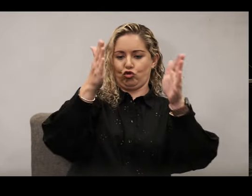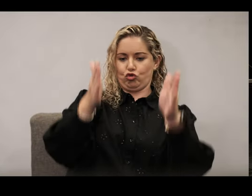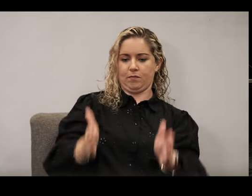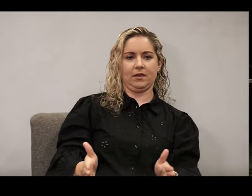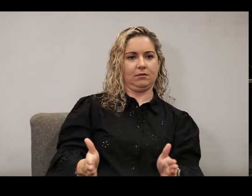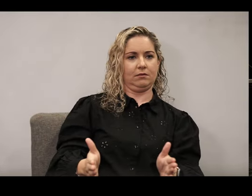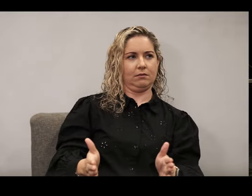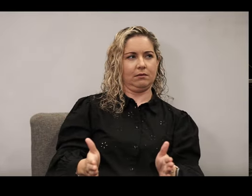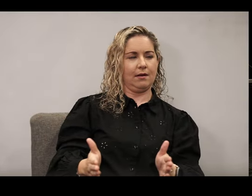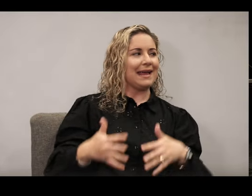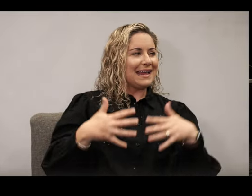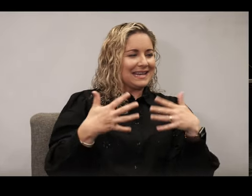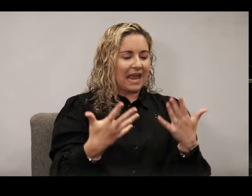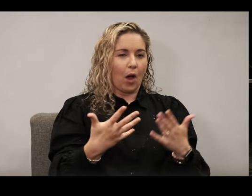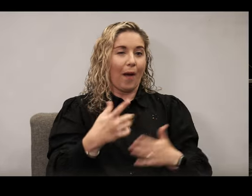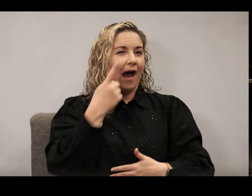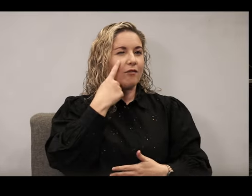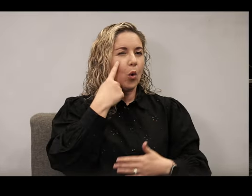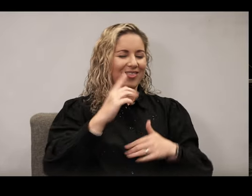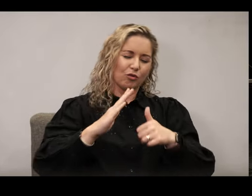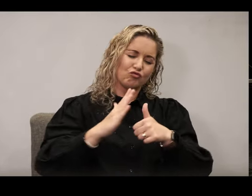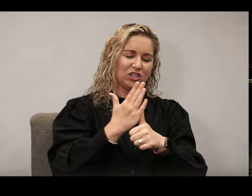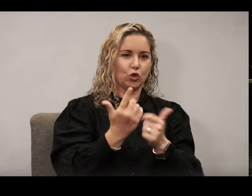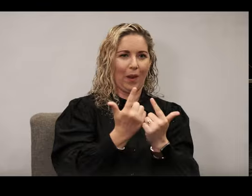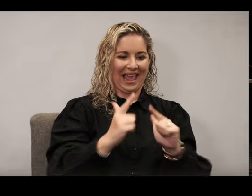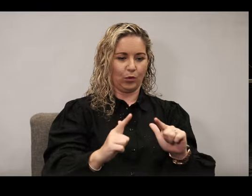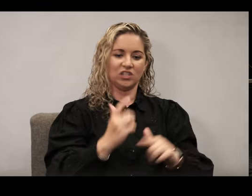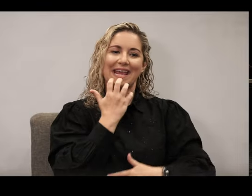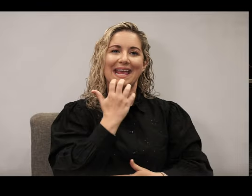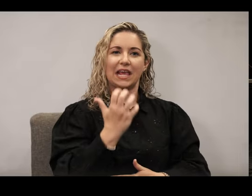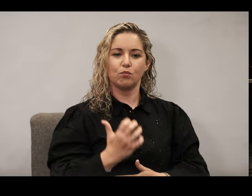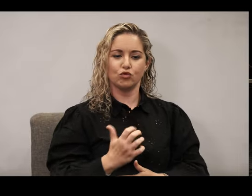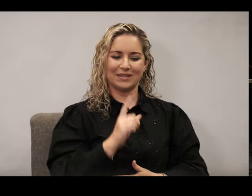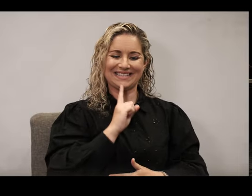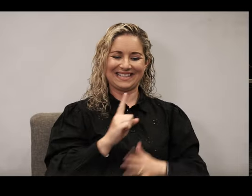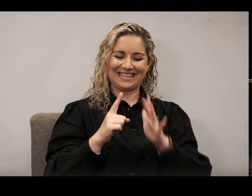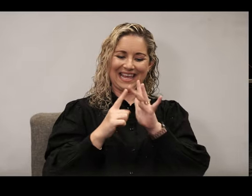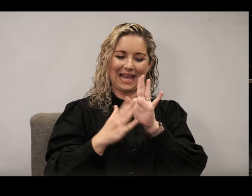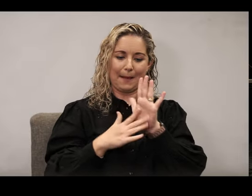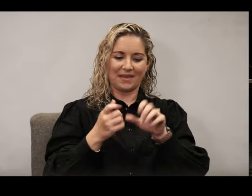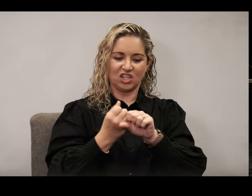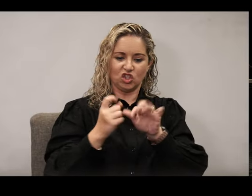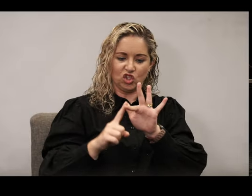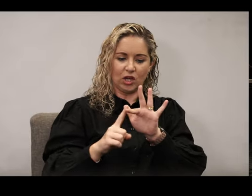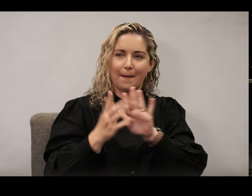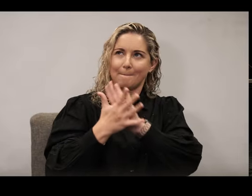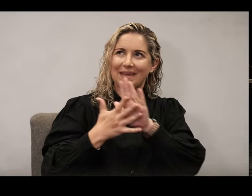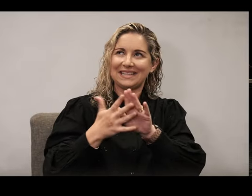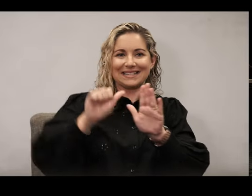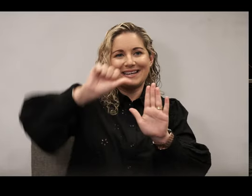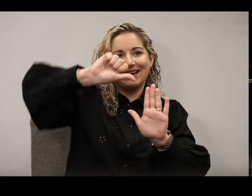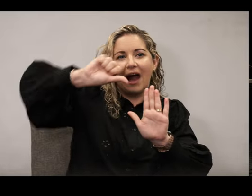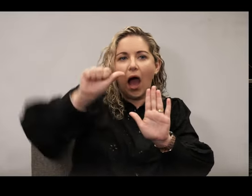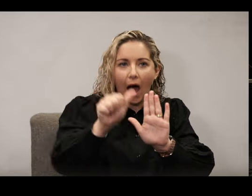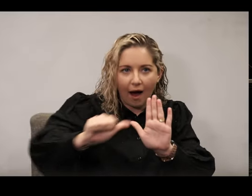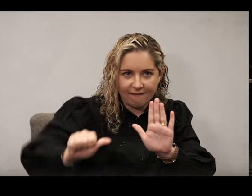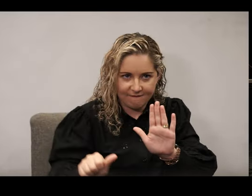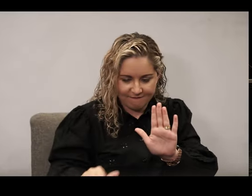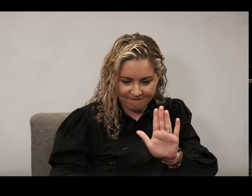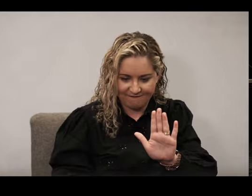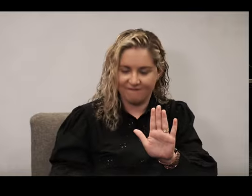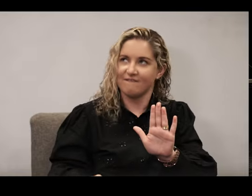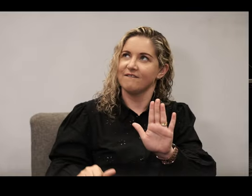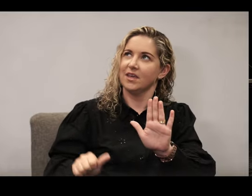The Hebrew word for image means to carve or to cut and can be used to describe the carving of the likeness of an animal